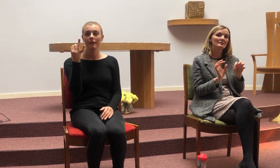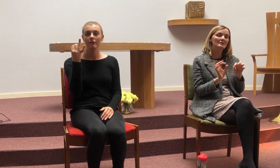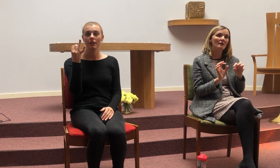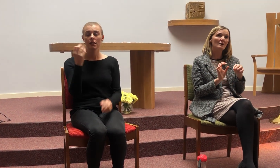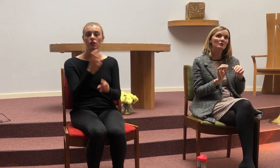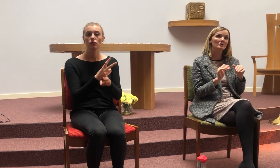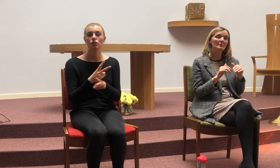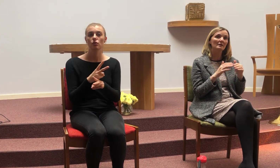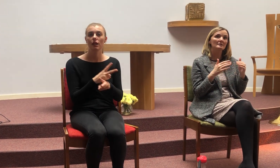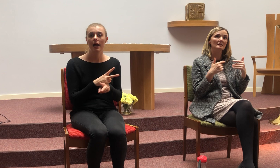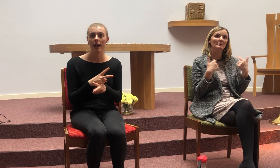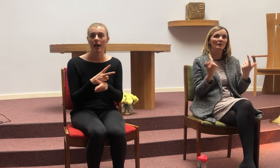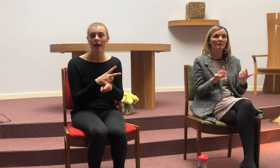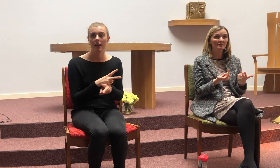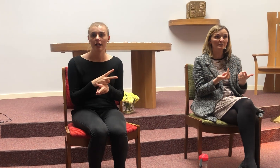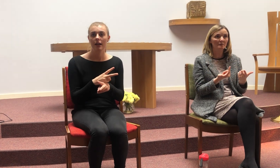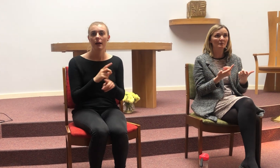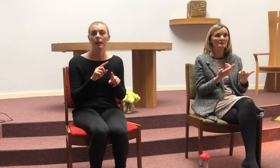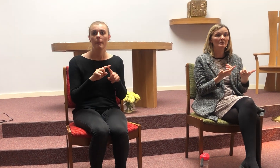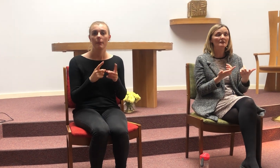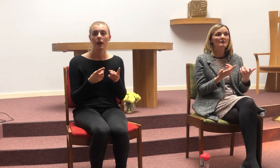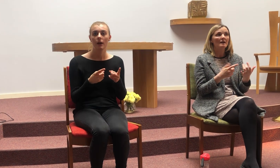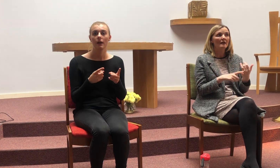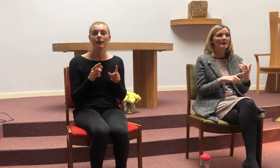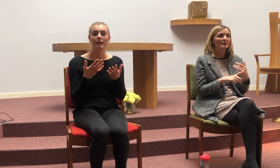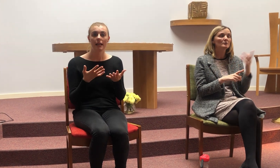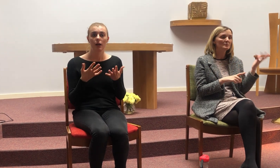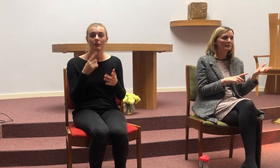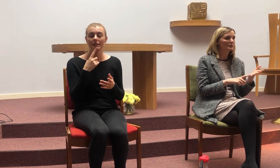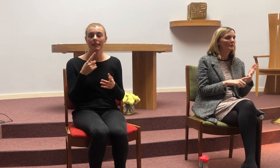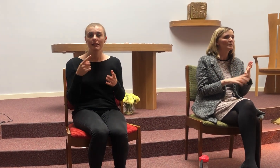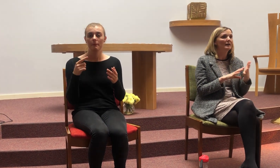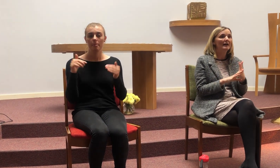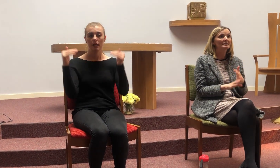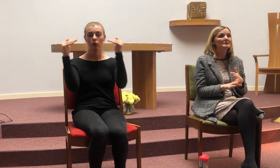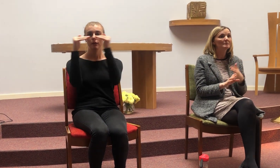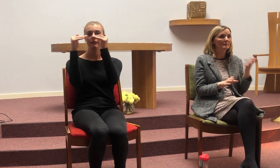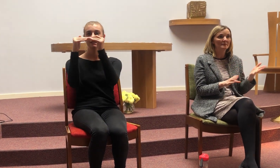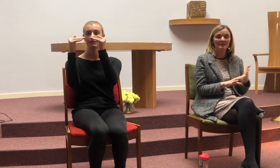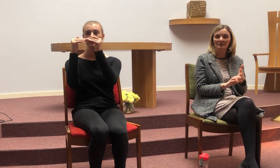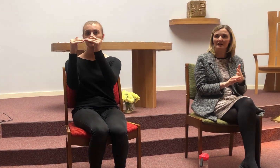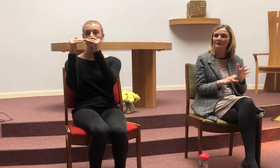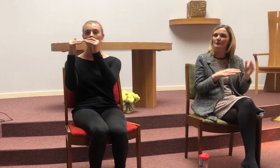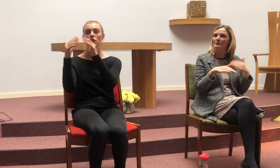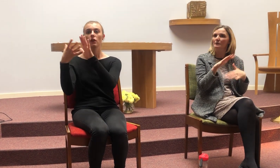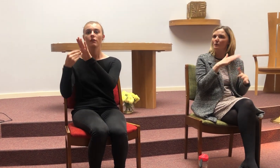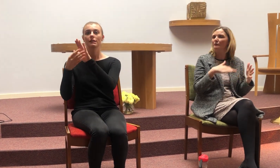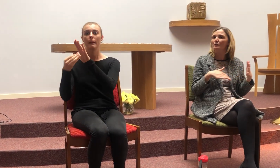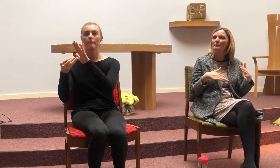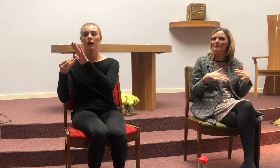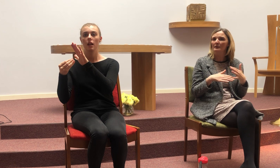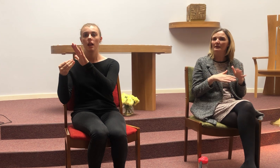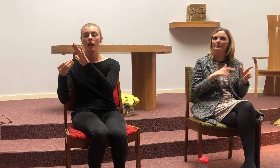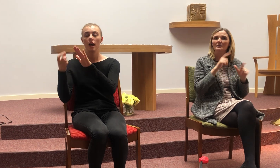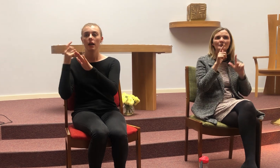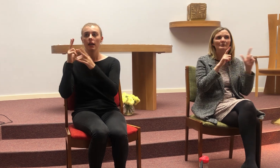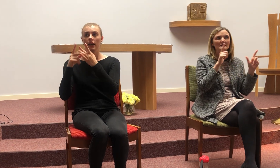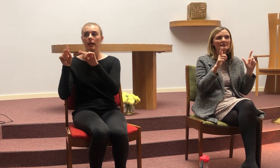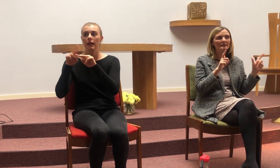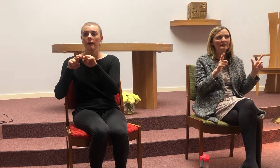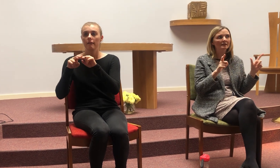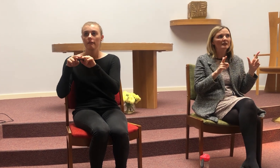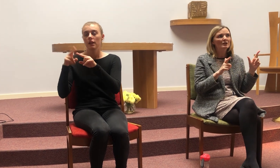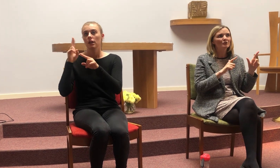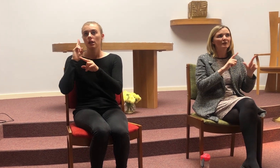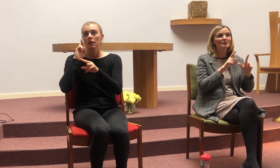is, because I'm involved in the deaf community, I used to be an interpreter and my mum and dad are deaf, so I would know a few people, and I'm kind of looking